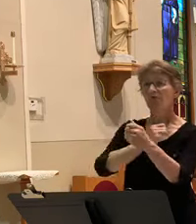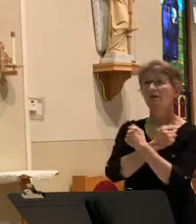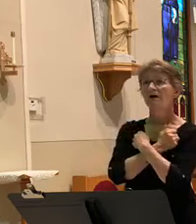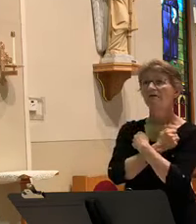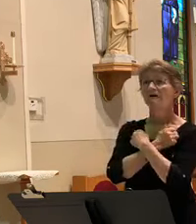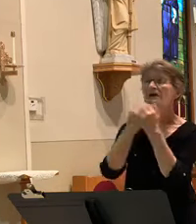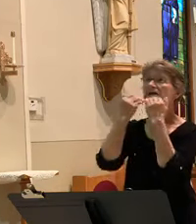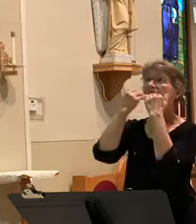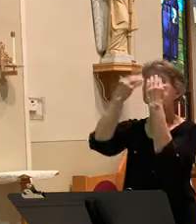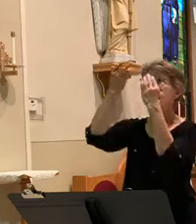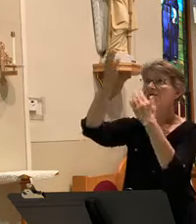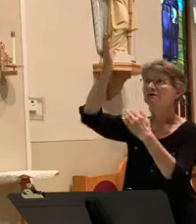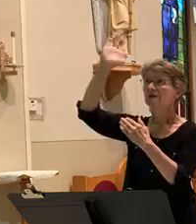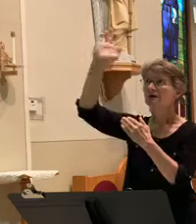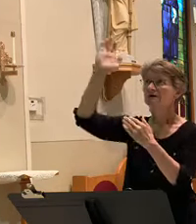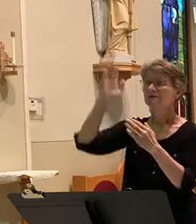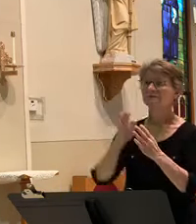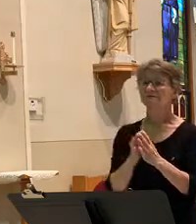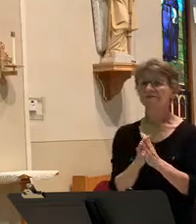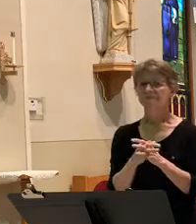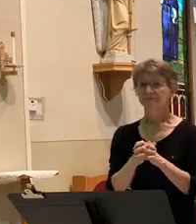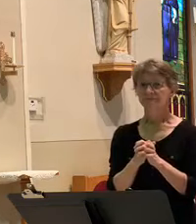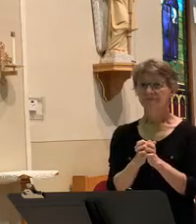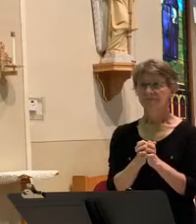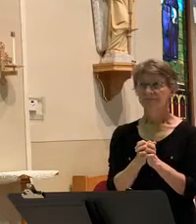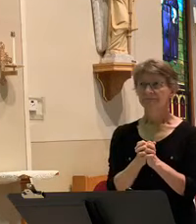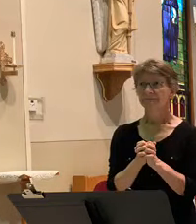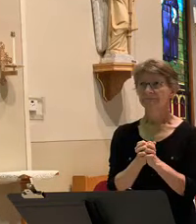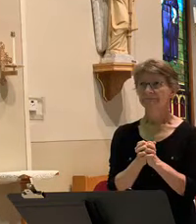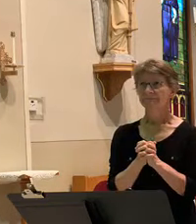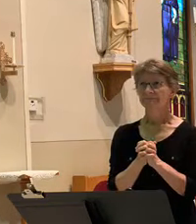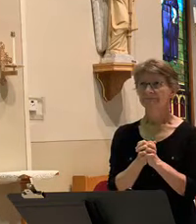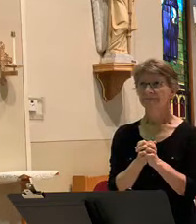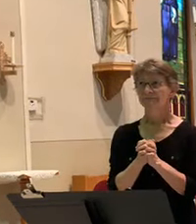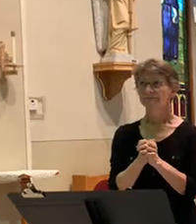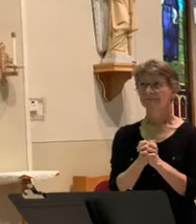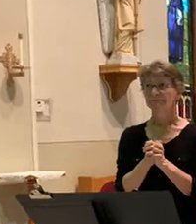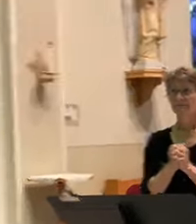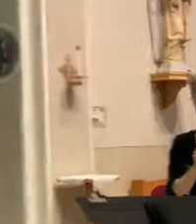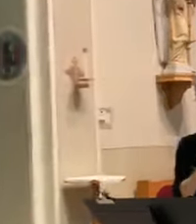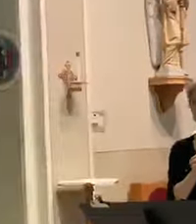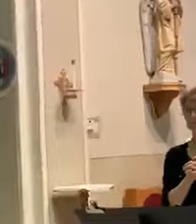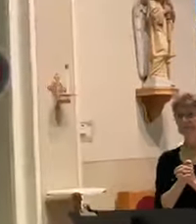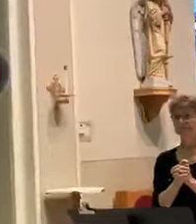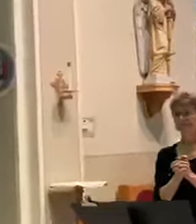Thank you.